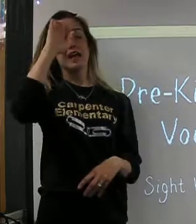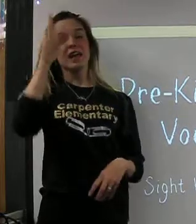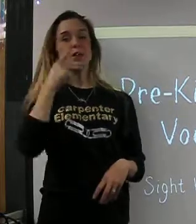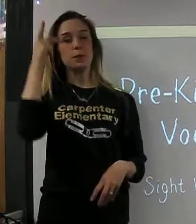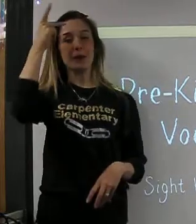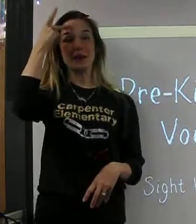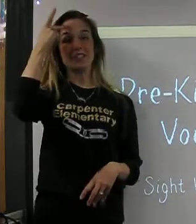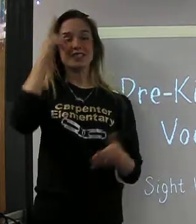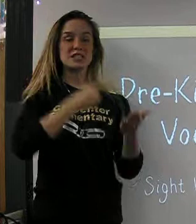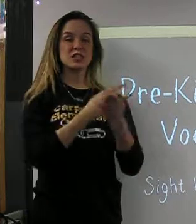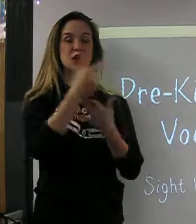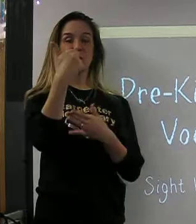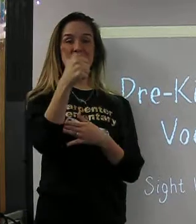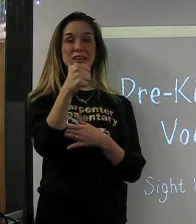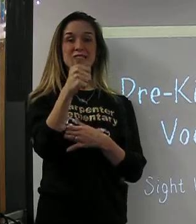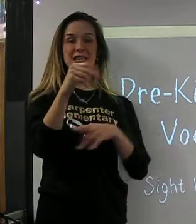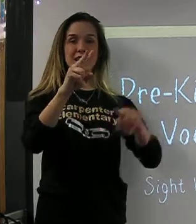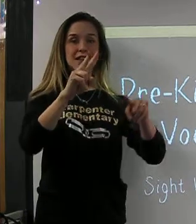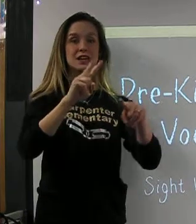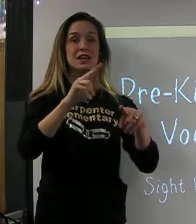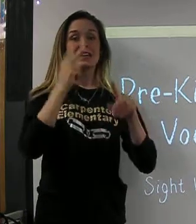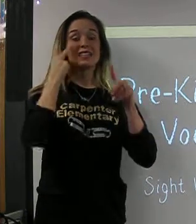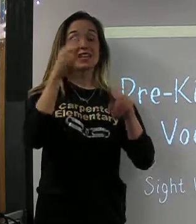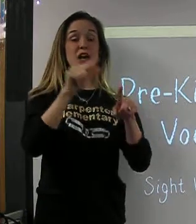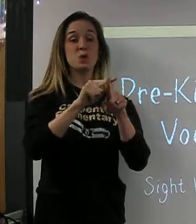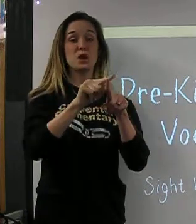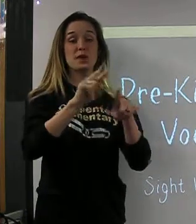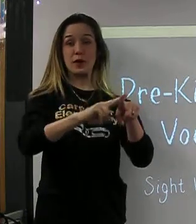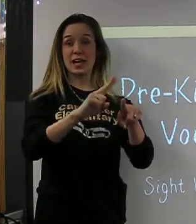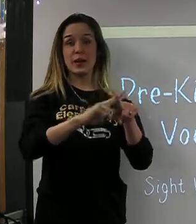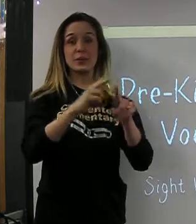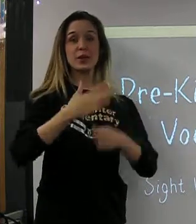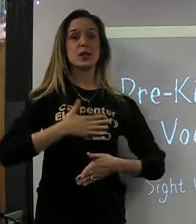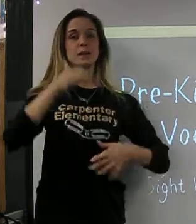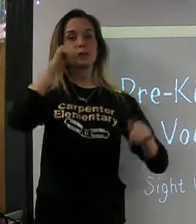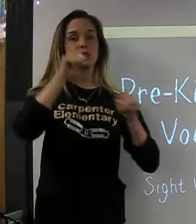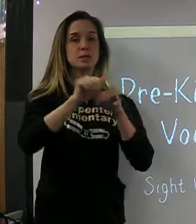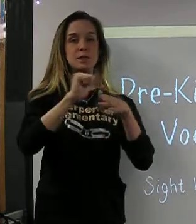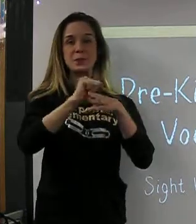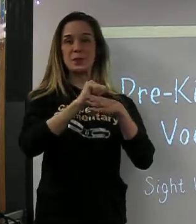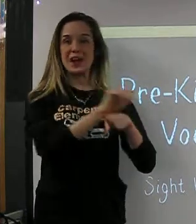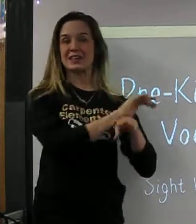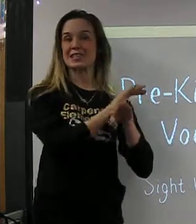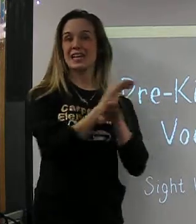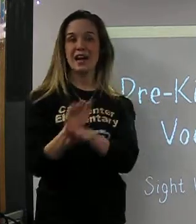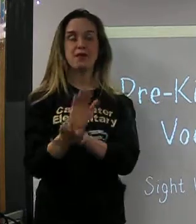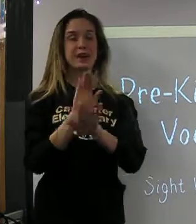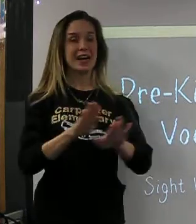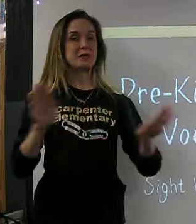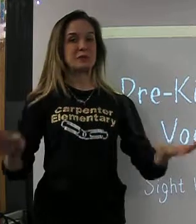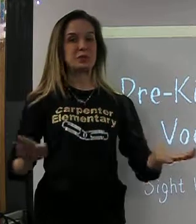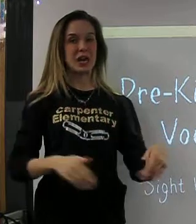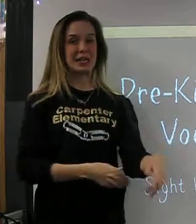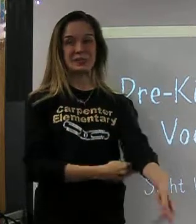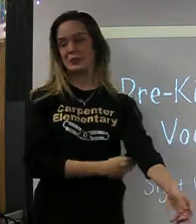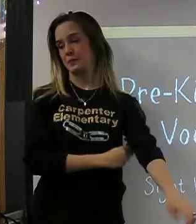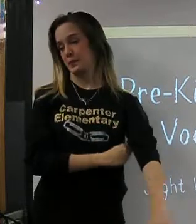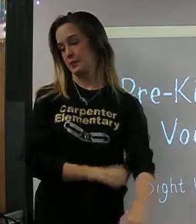Hello parents, this is our week 10 sight word vocabulary. Please remember to practice every night with your child. Thank you.